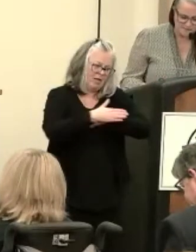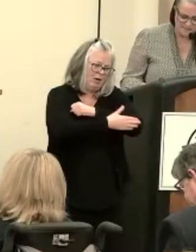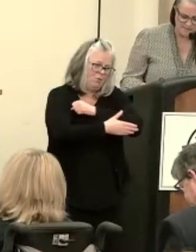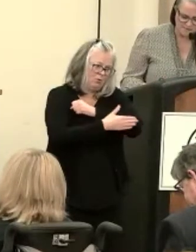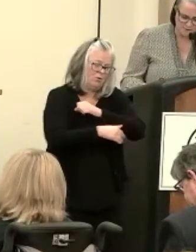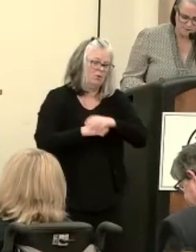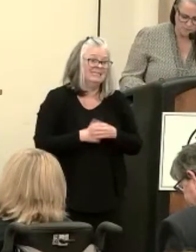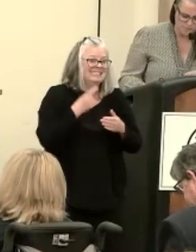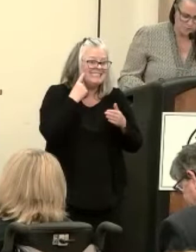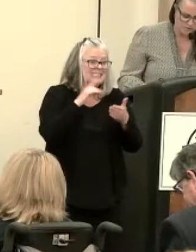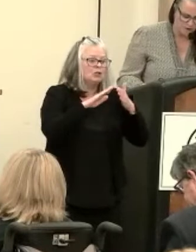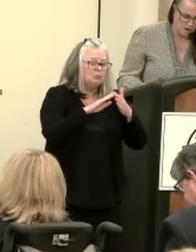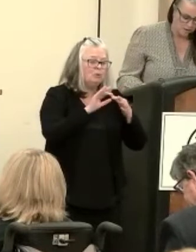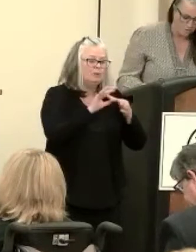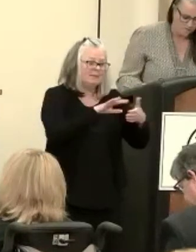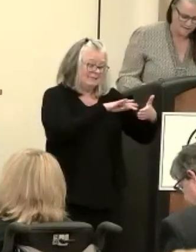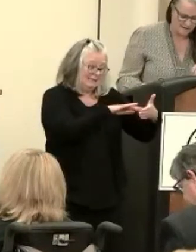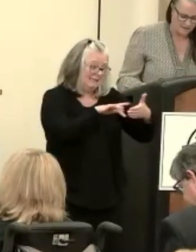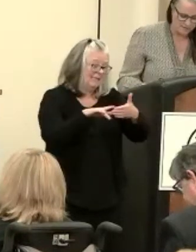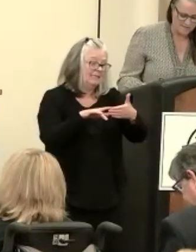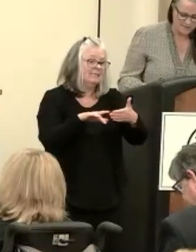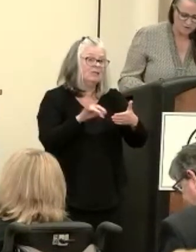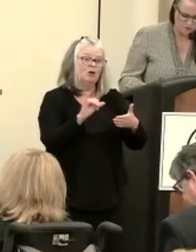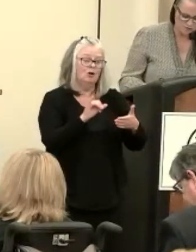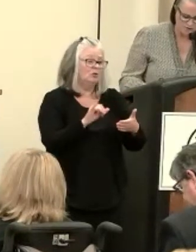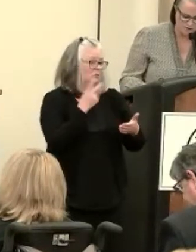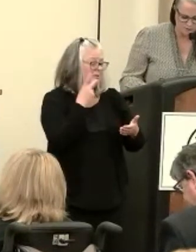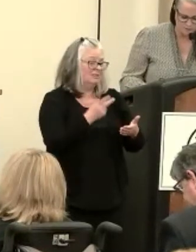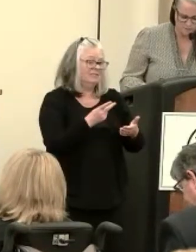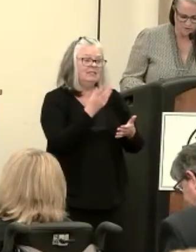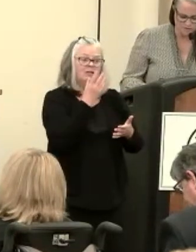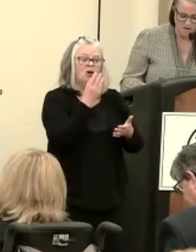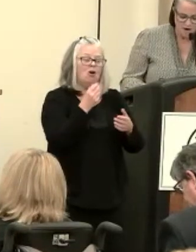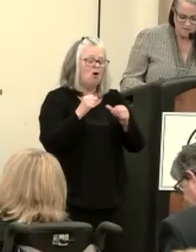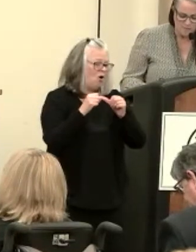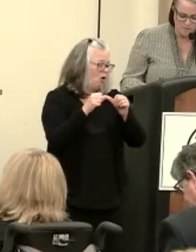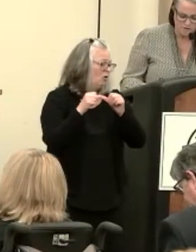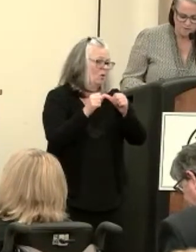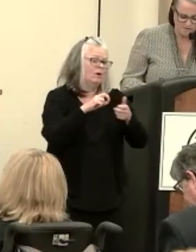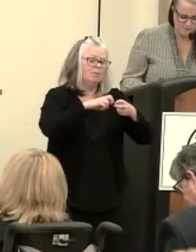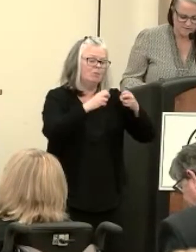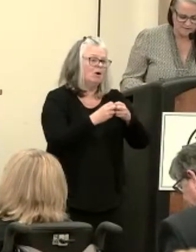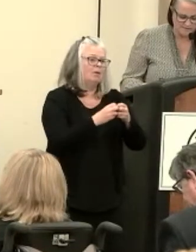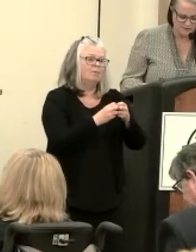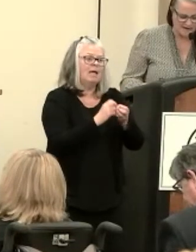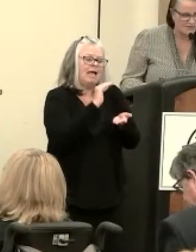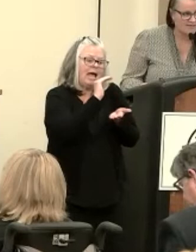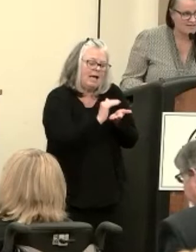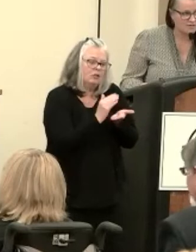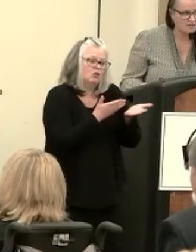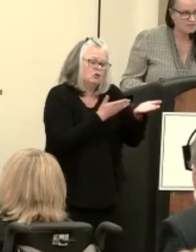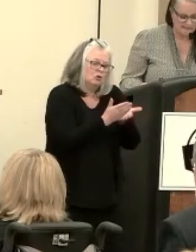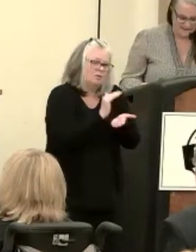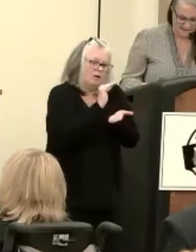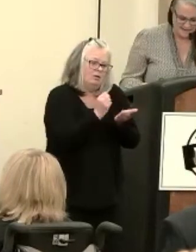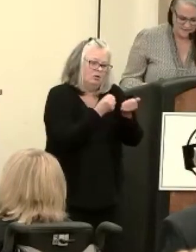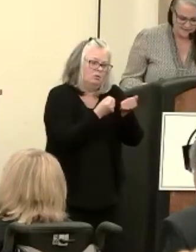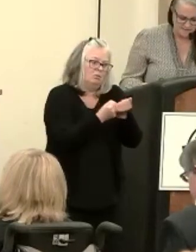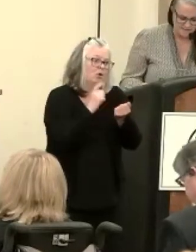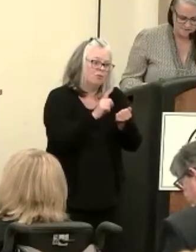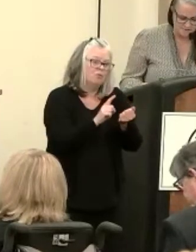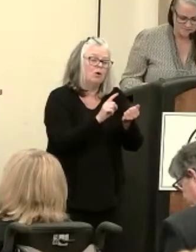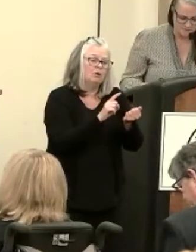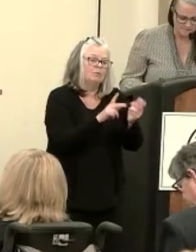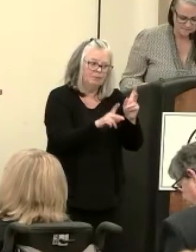community-based studies have also reported ongoing inadequacies in services and supports for persons with disabilities in our educational and